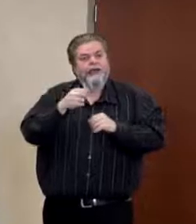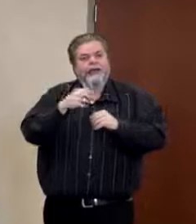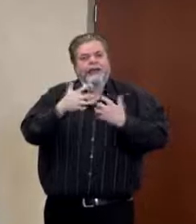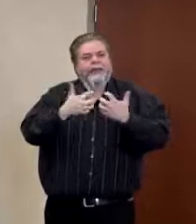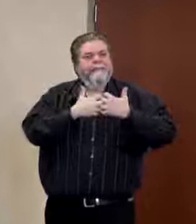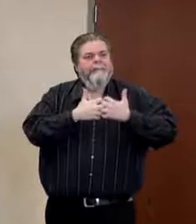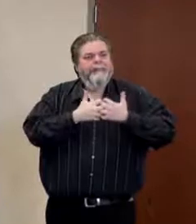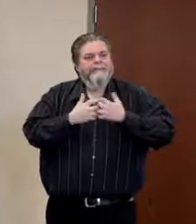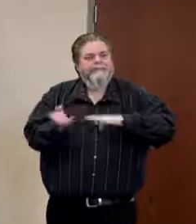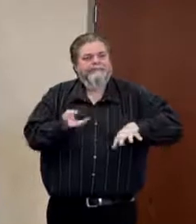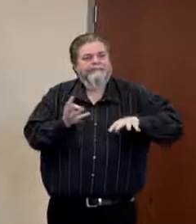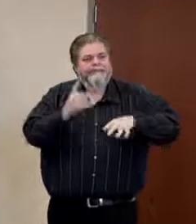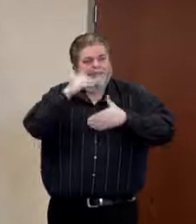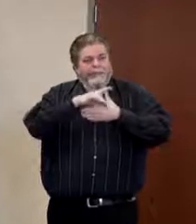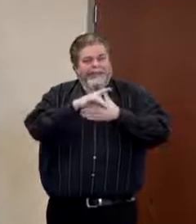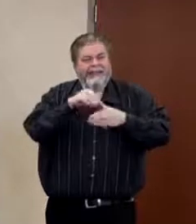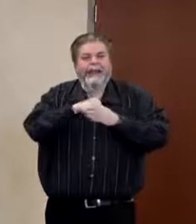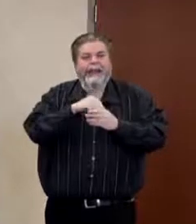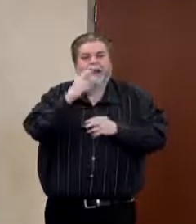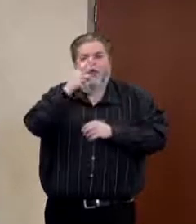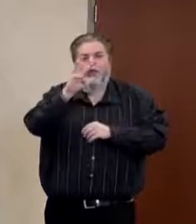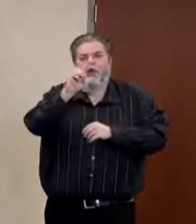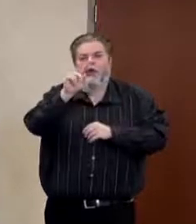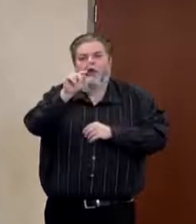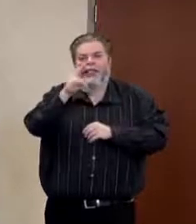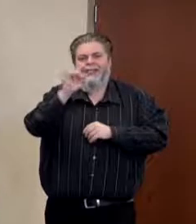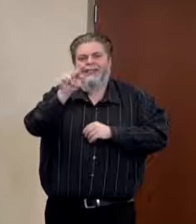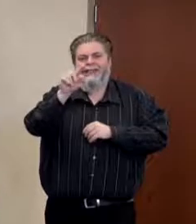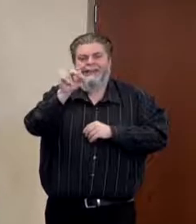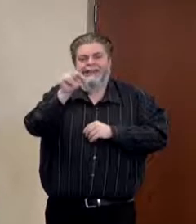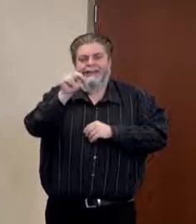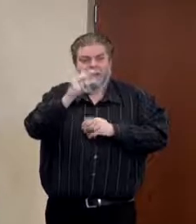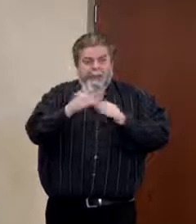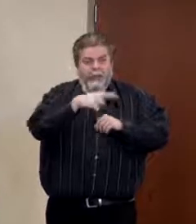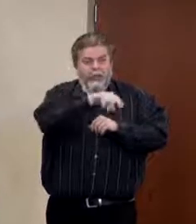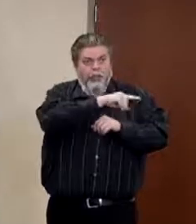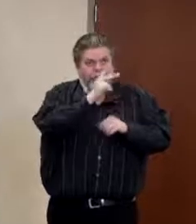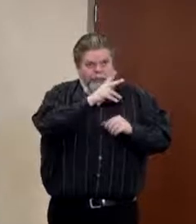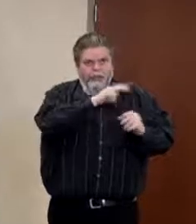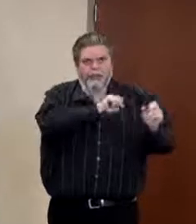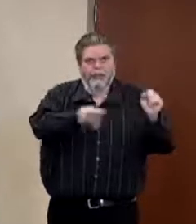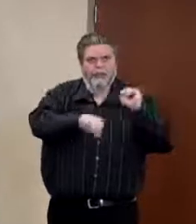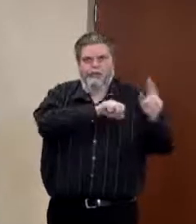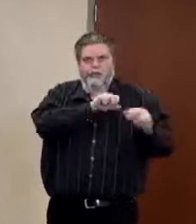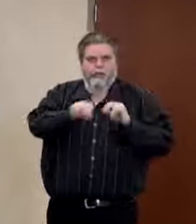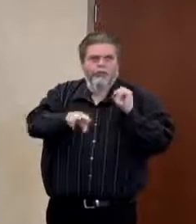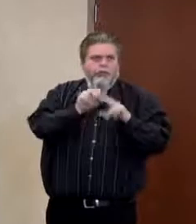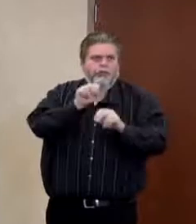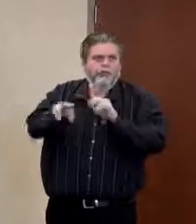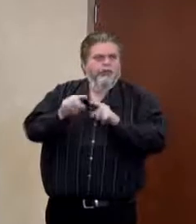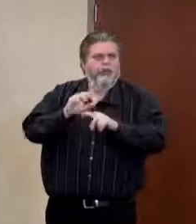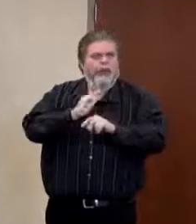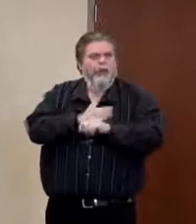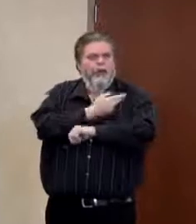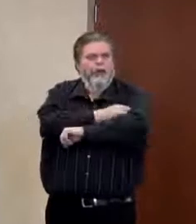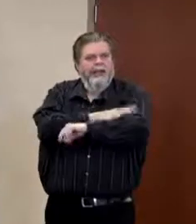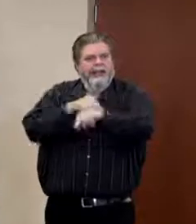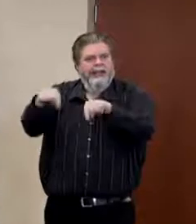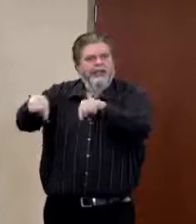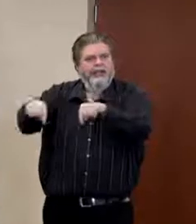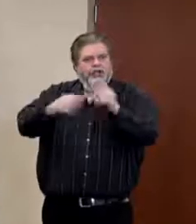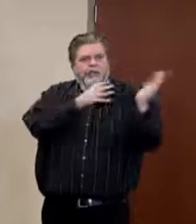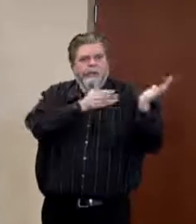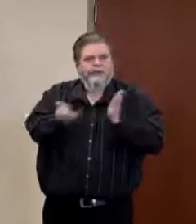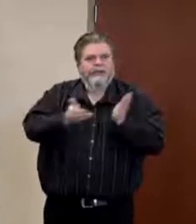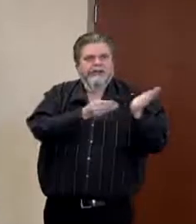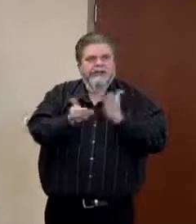those levels, that will really start to drive the numbers and the hospitalizations that we'll see. So one